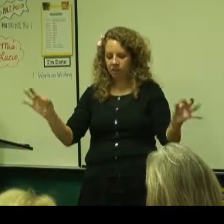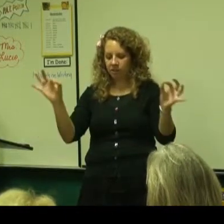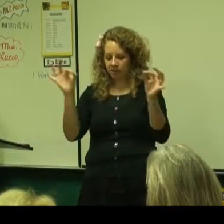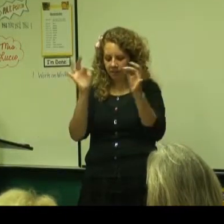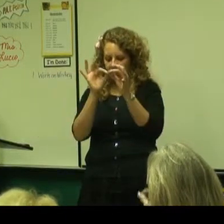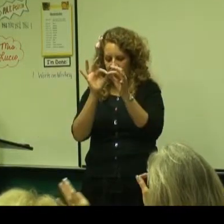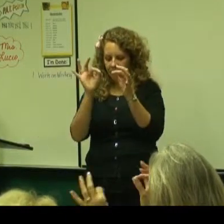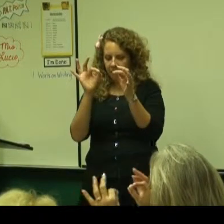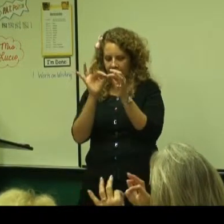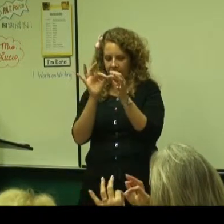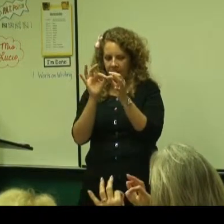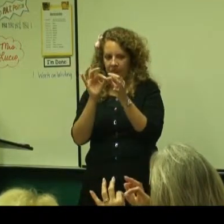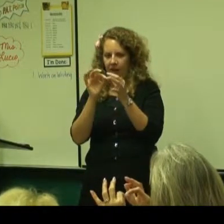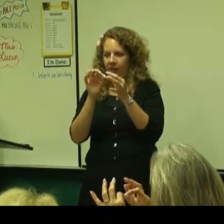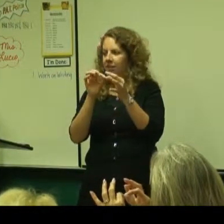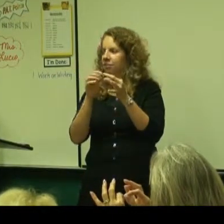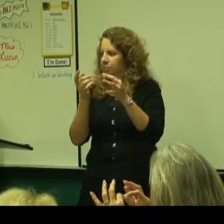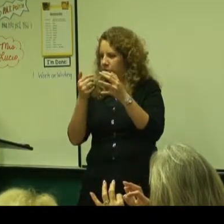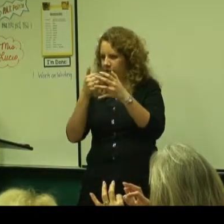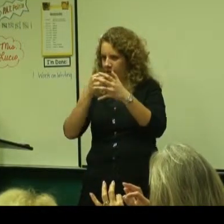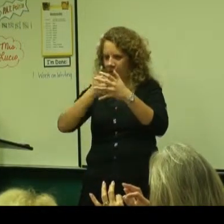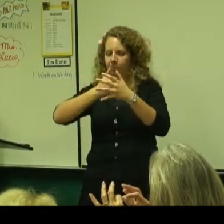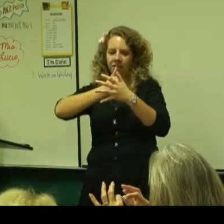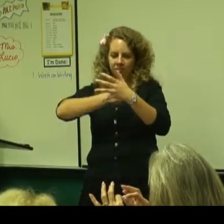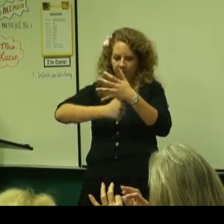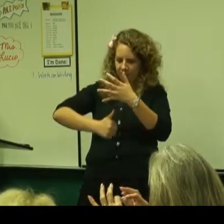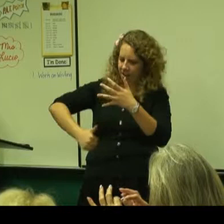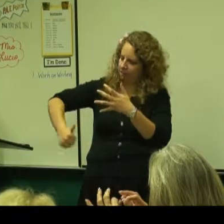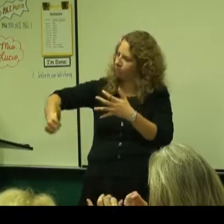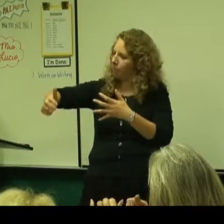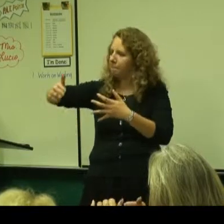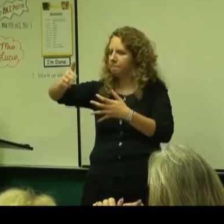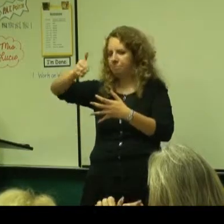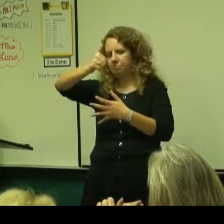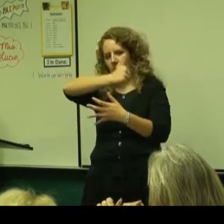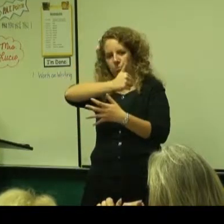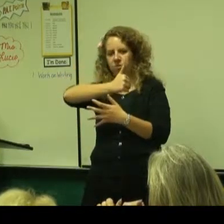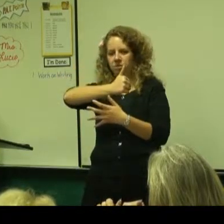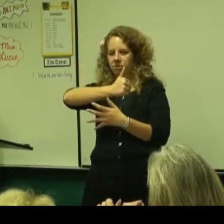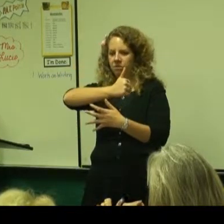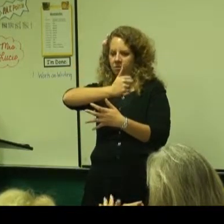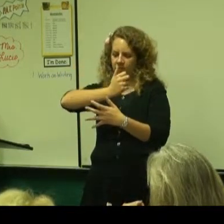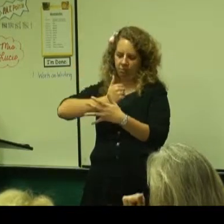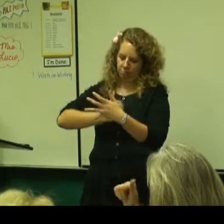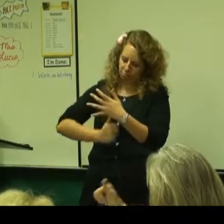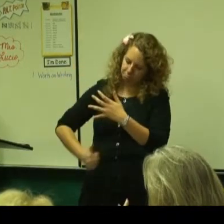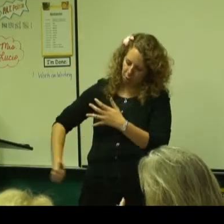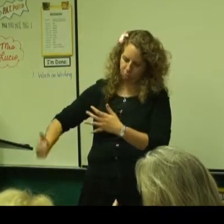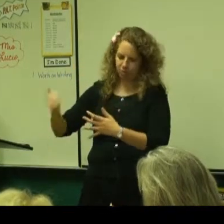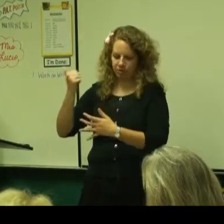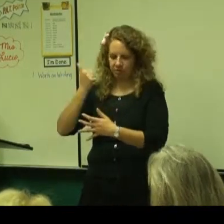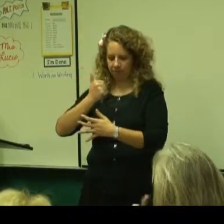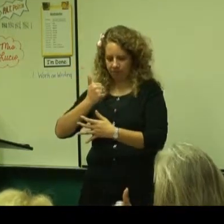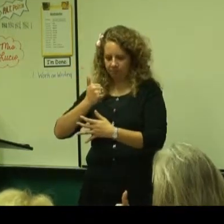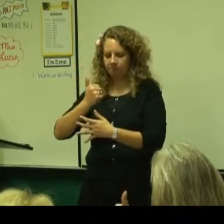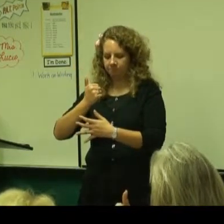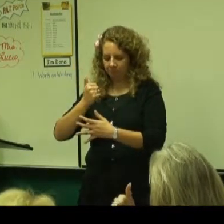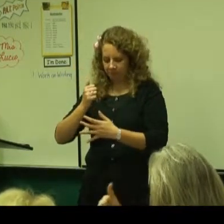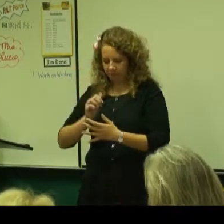important, and then like the most that we talked about, like the top 5. Most. Most.